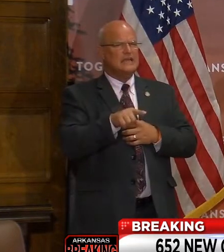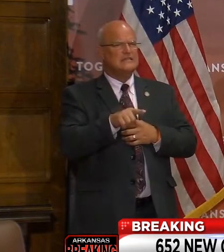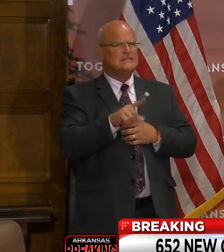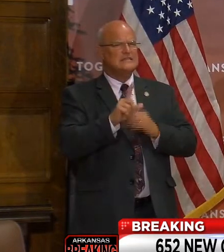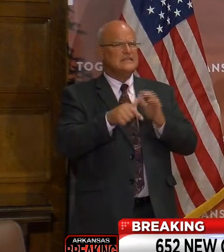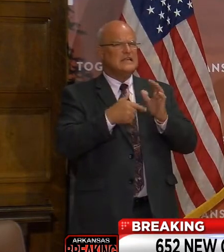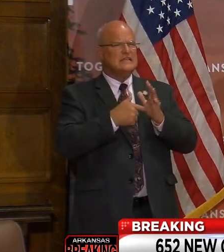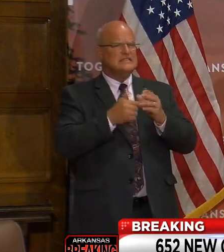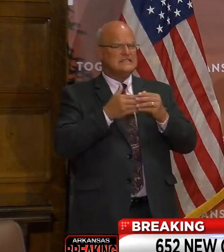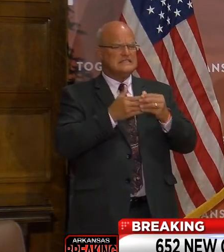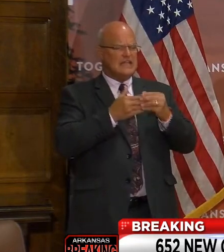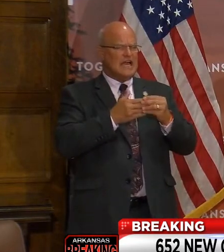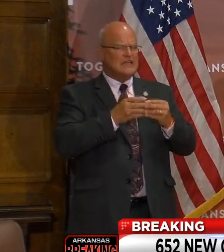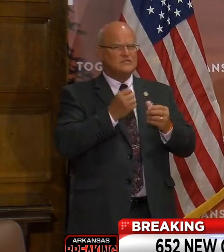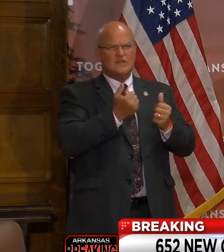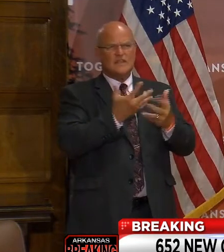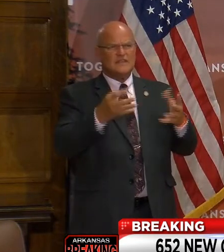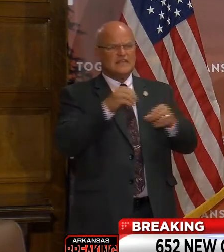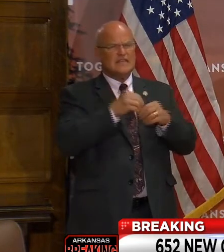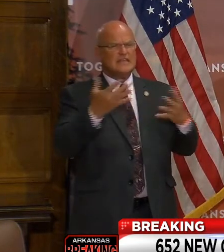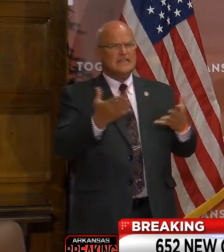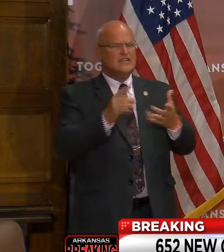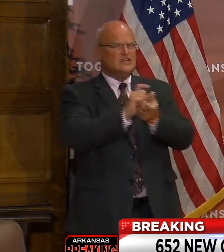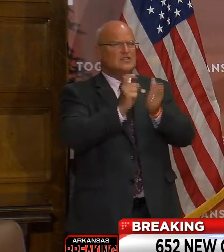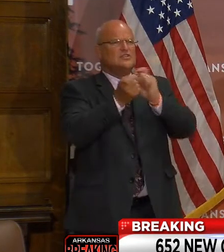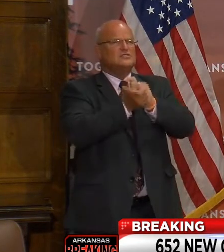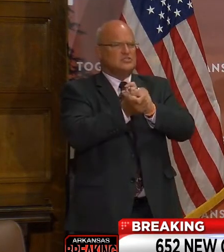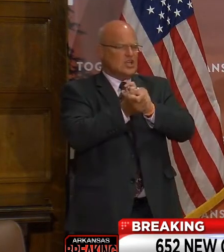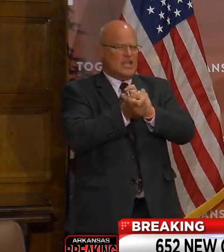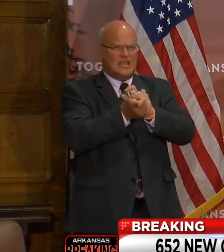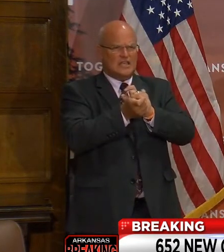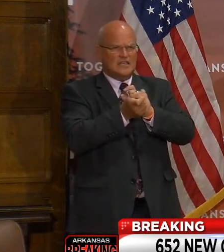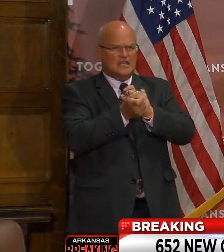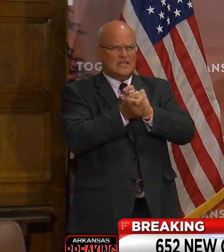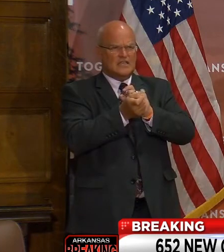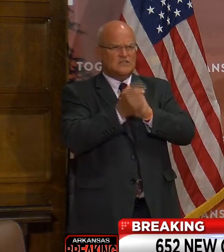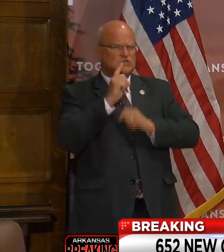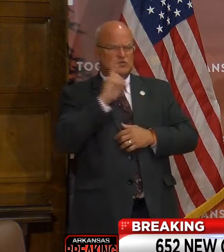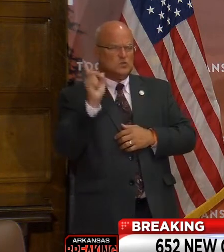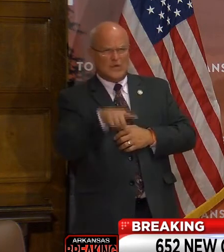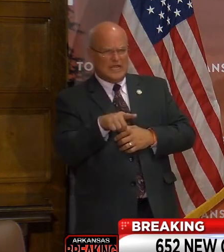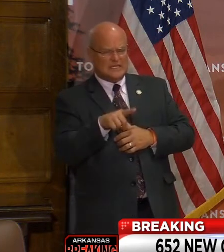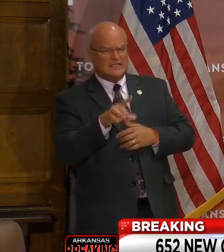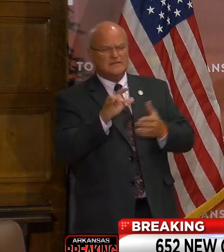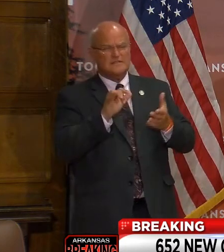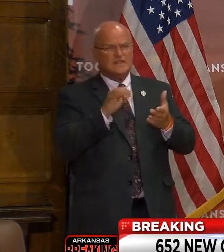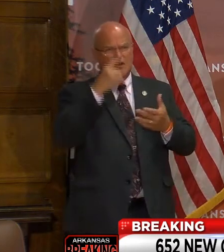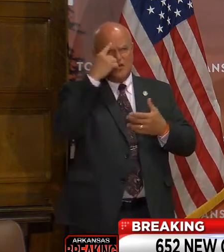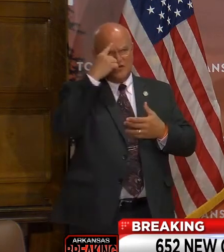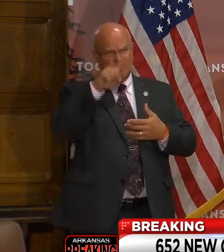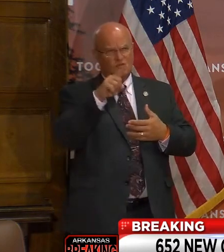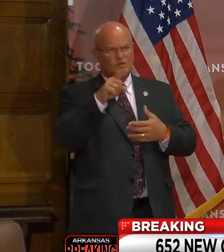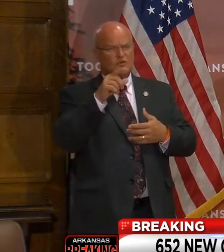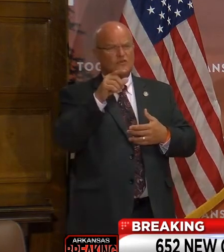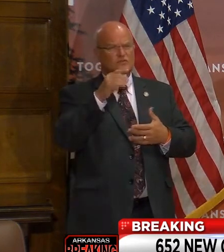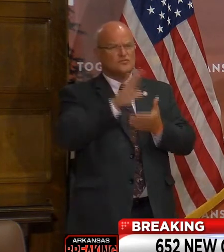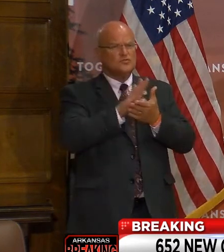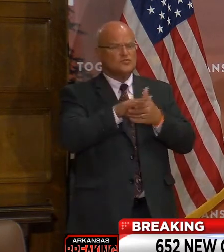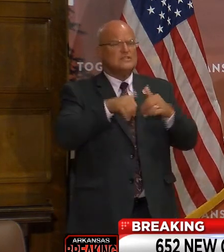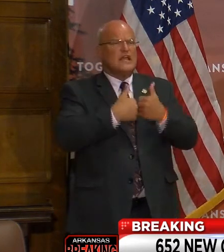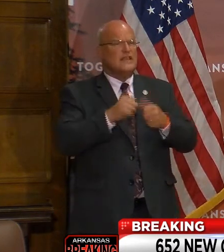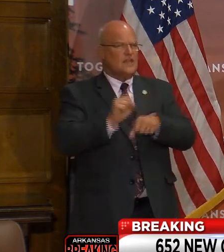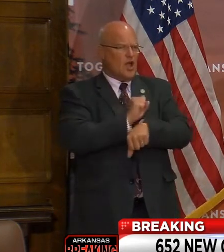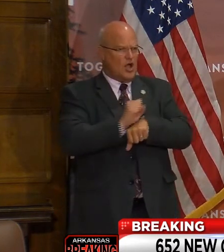this guidance or is anything in here going to change any of the directives for schools and how they